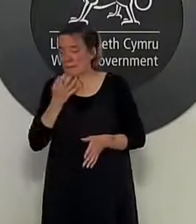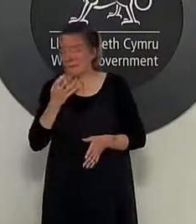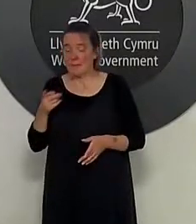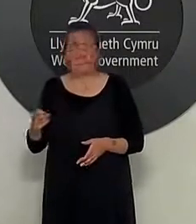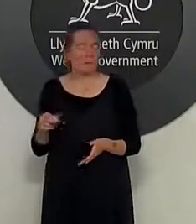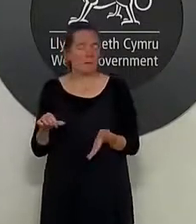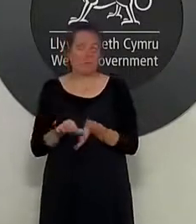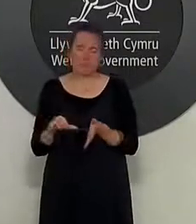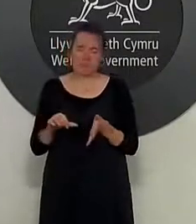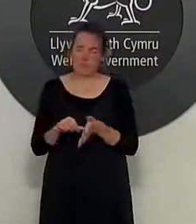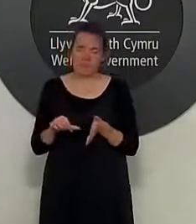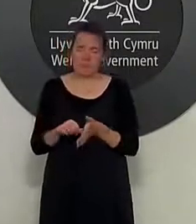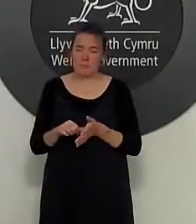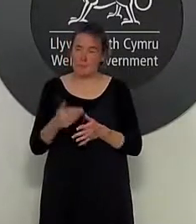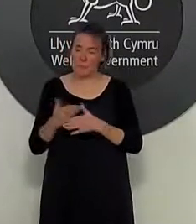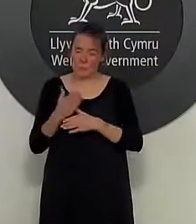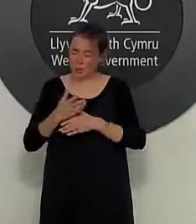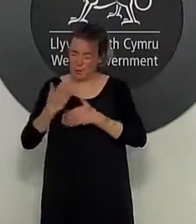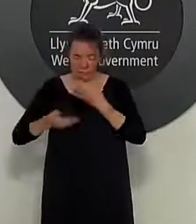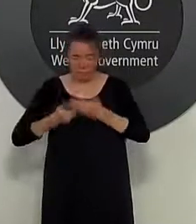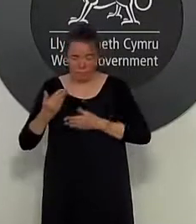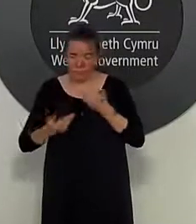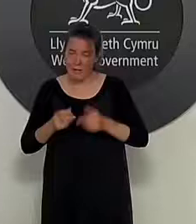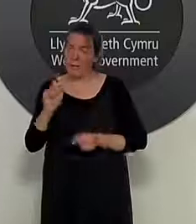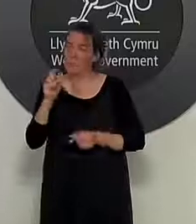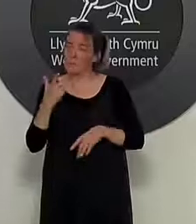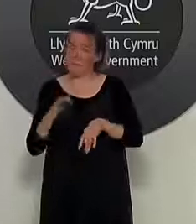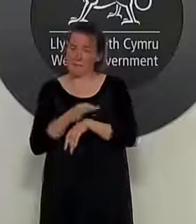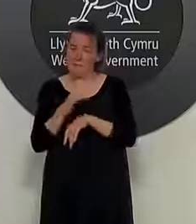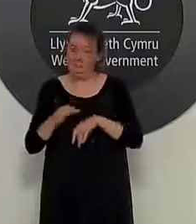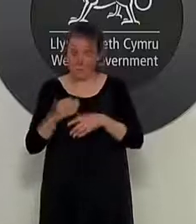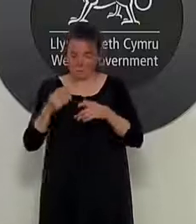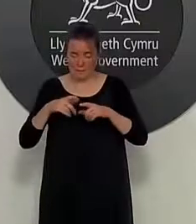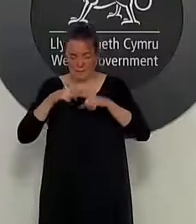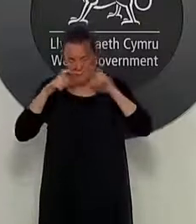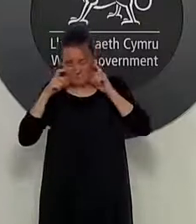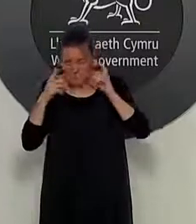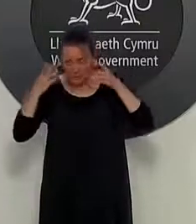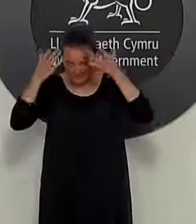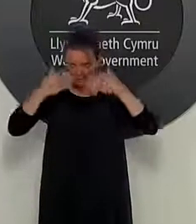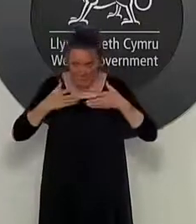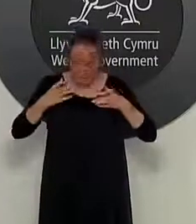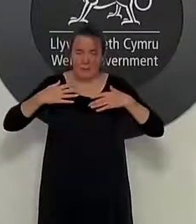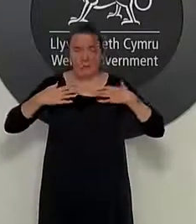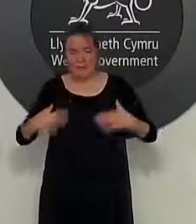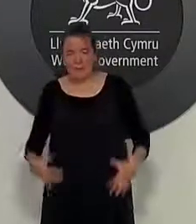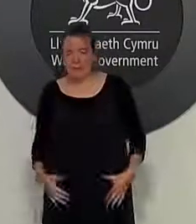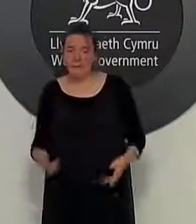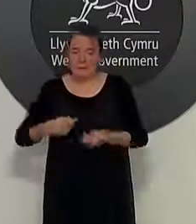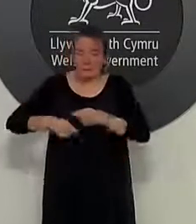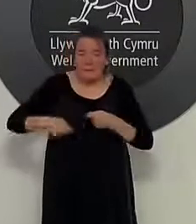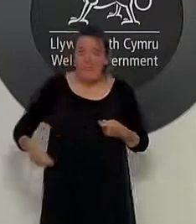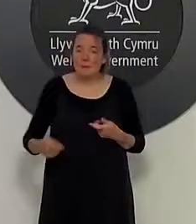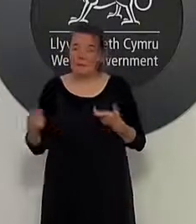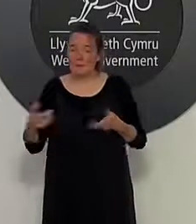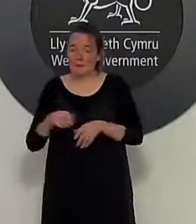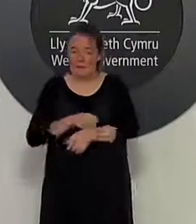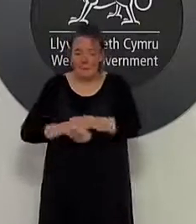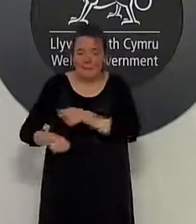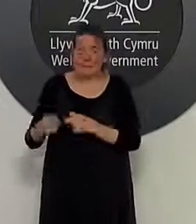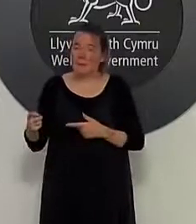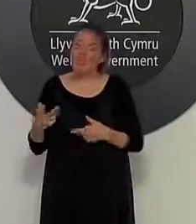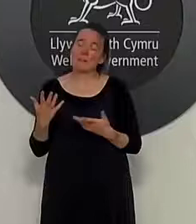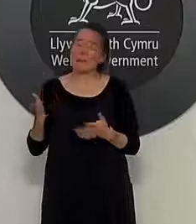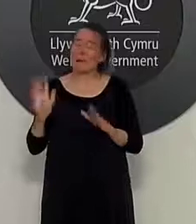working conditions, and I really think once in a while we should just stand back and give some credit to people who work so